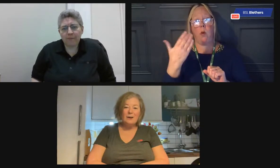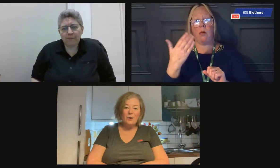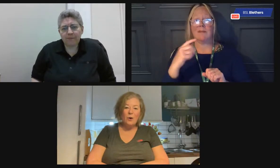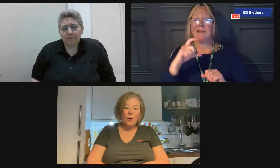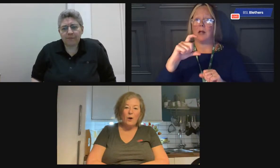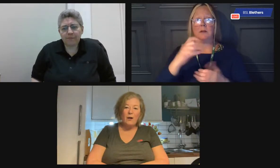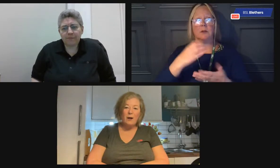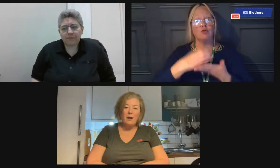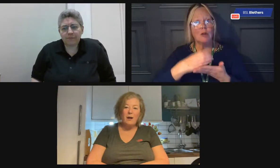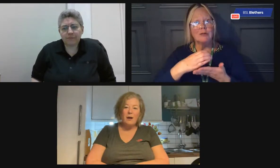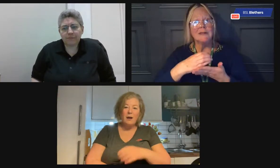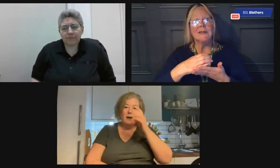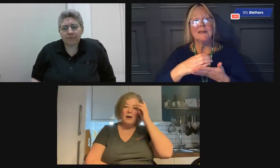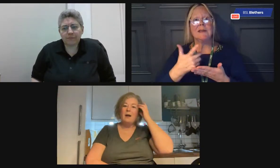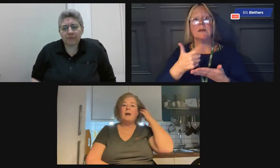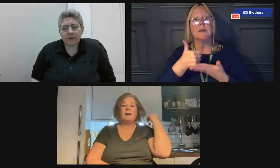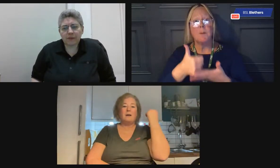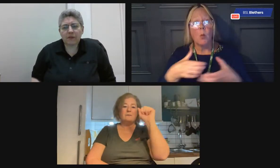think